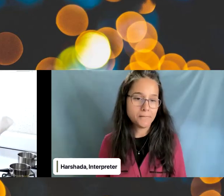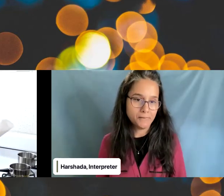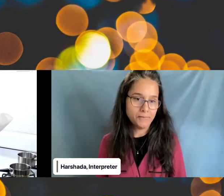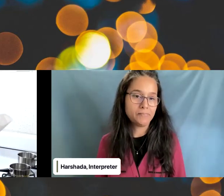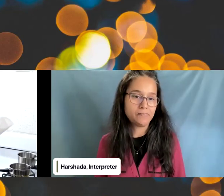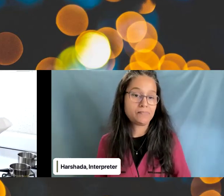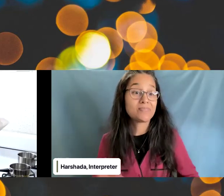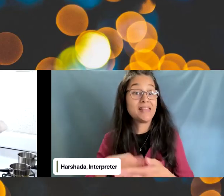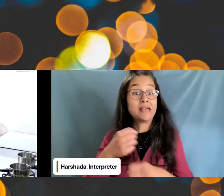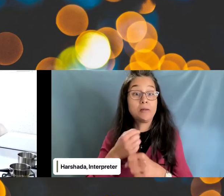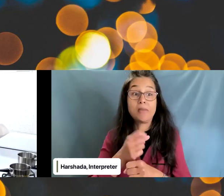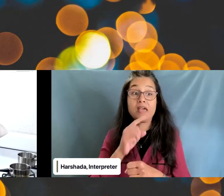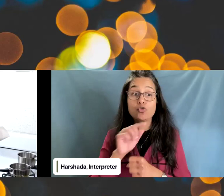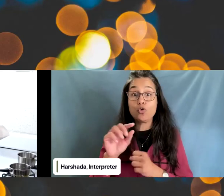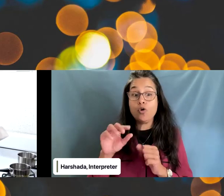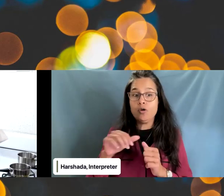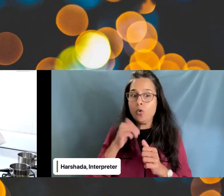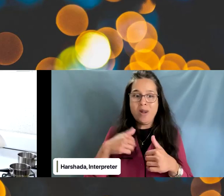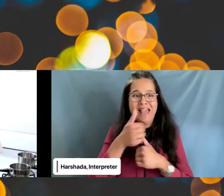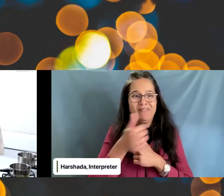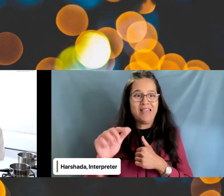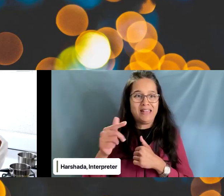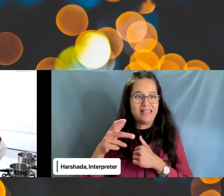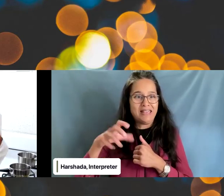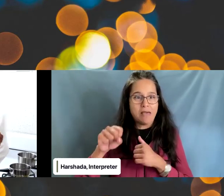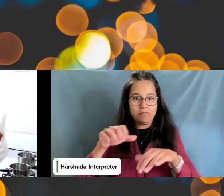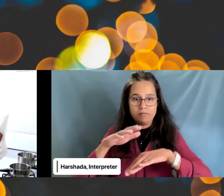Again, make sure there are no gaps at the bottom or on the sides.